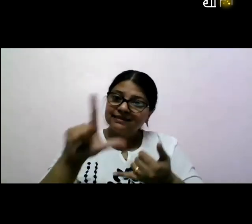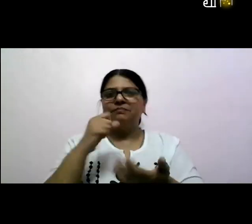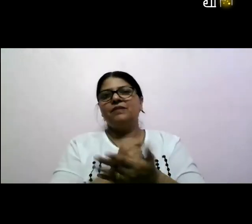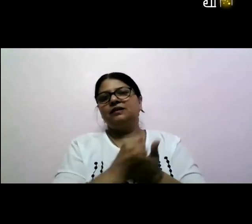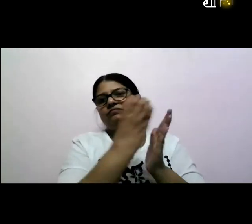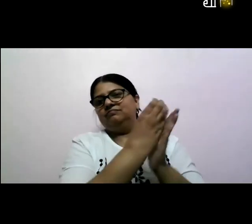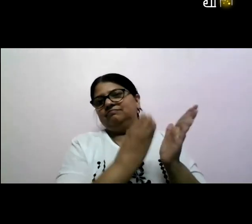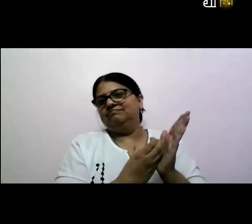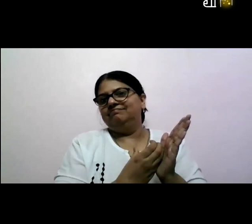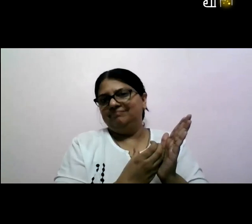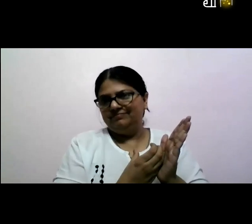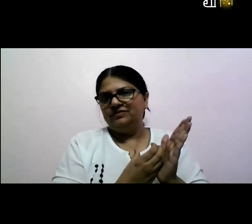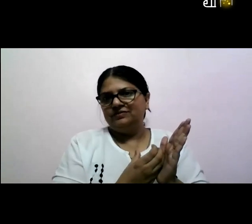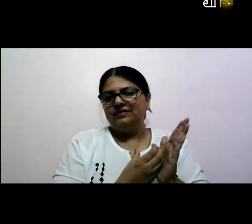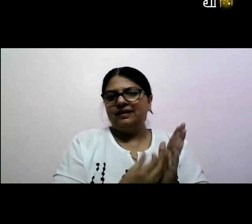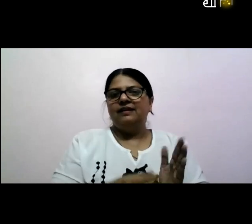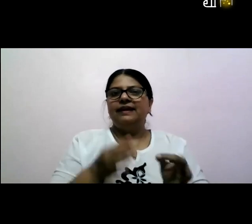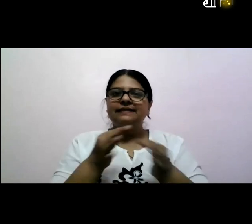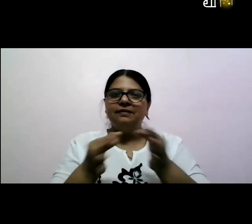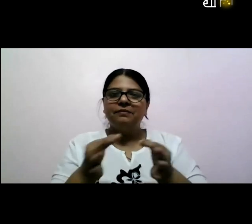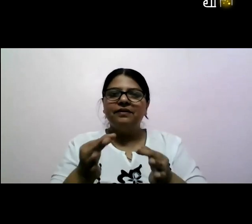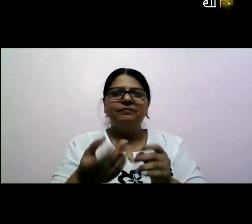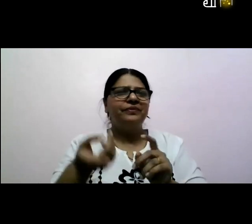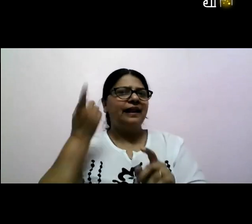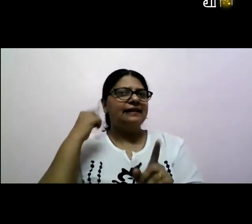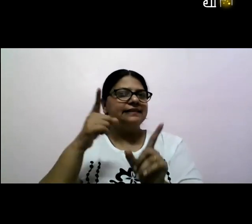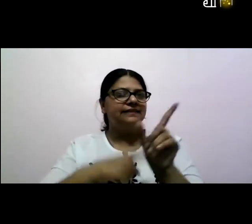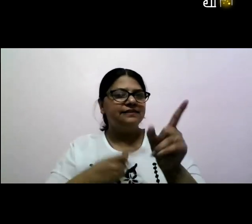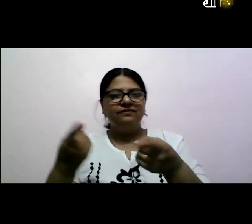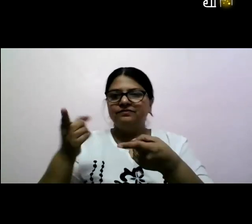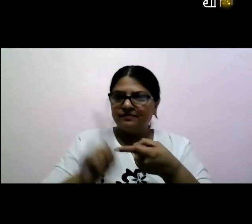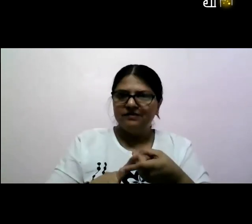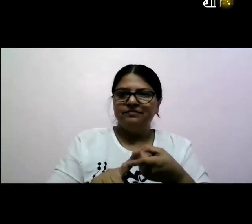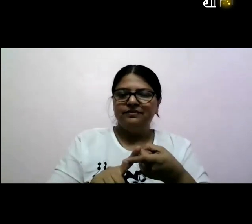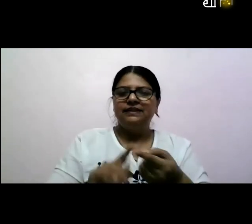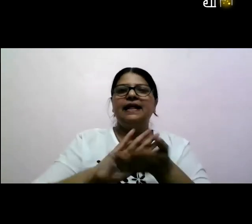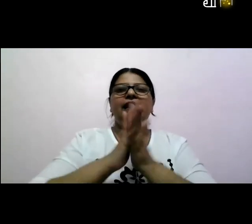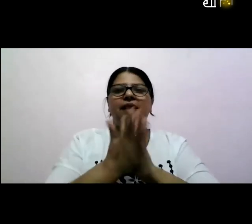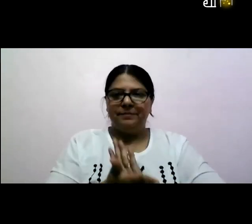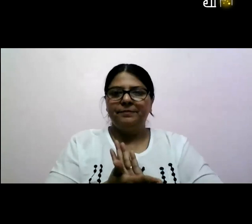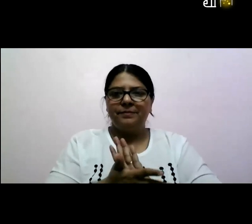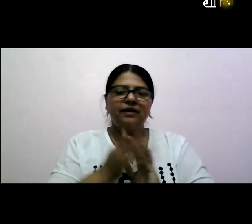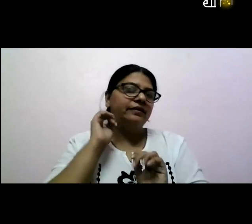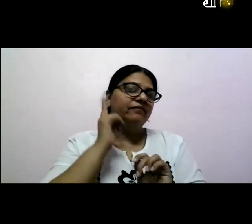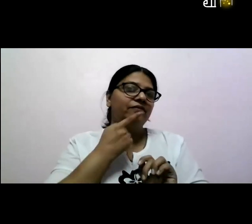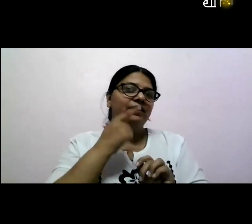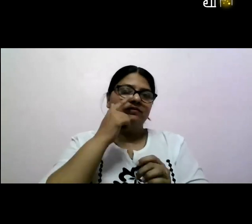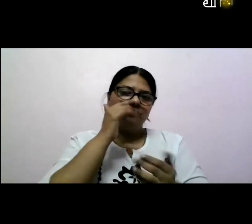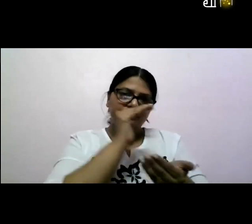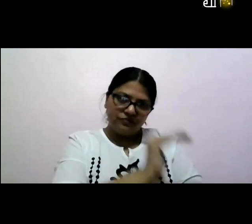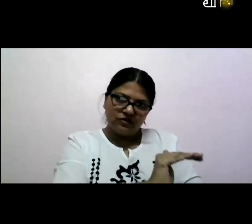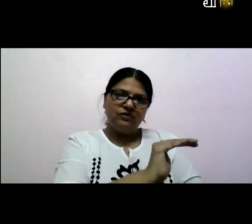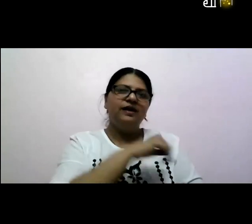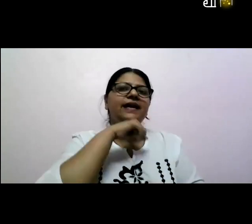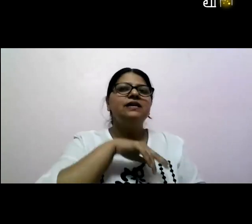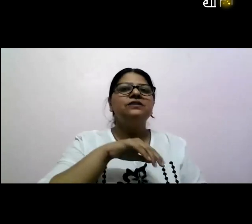people, and what we want is ISL. We wanted to. So, for example, last year, a